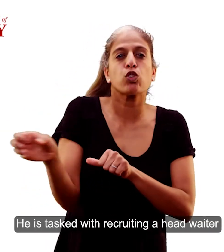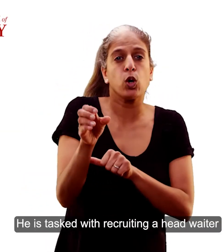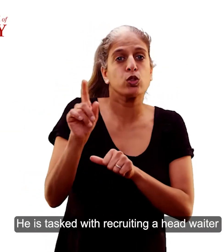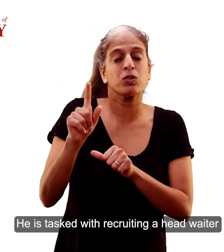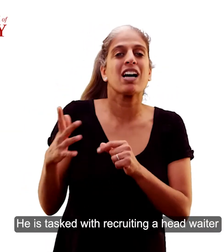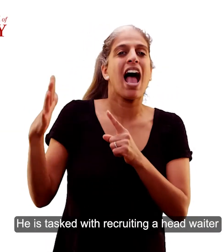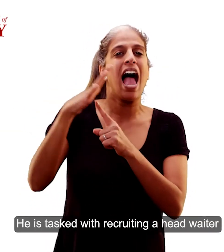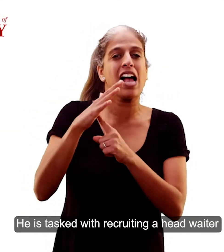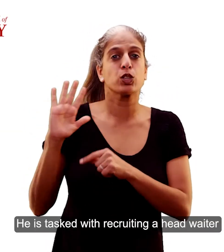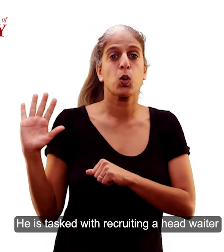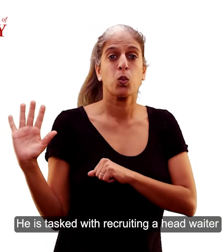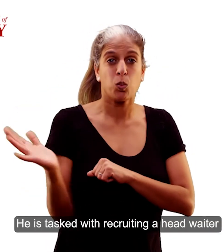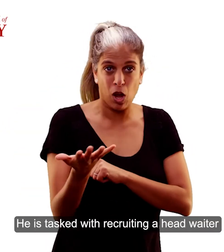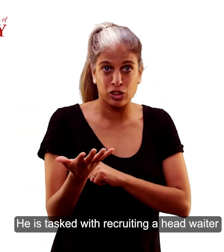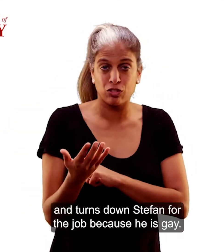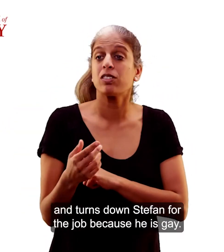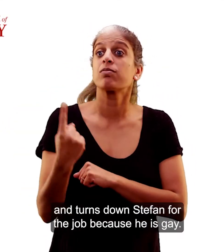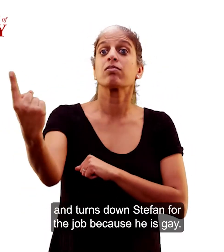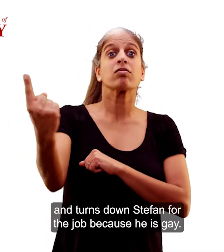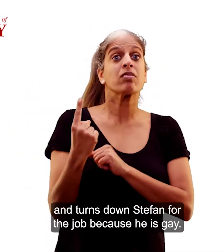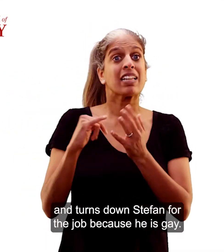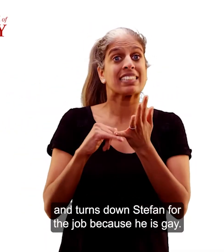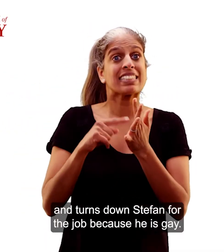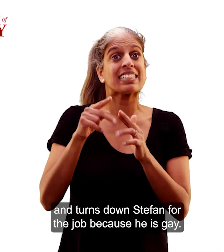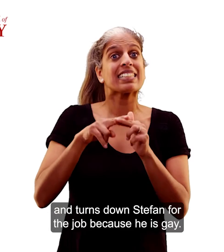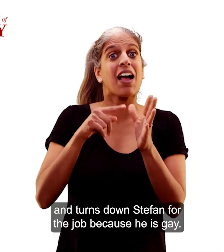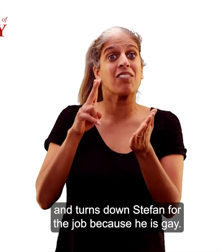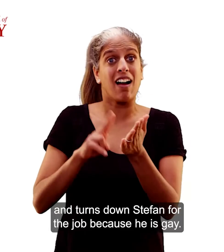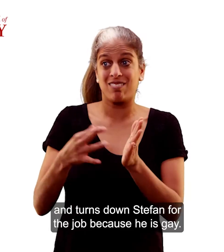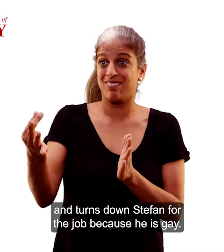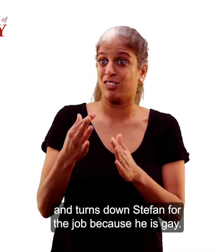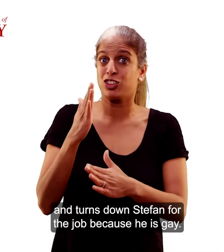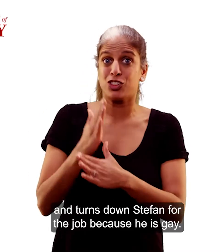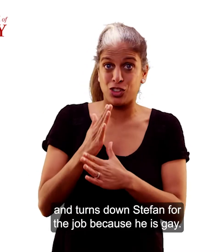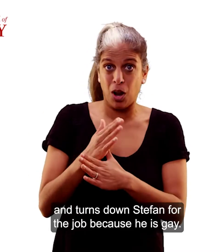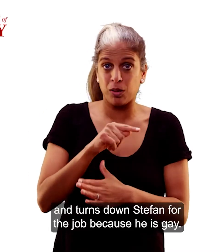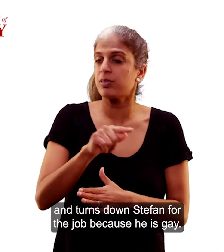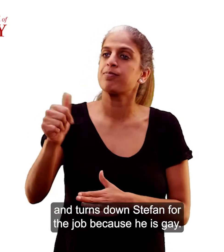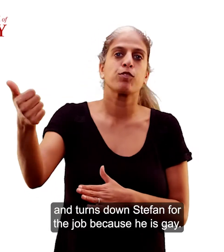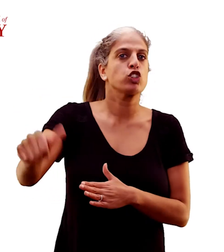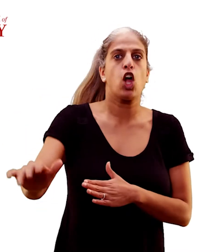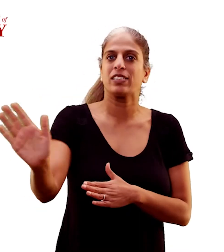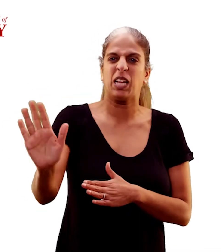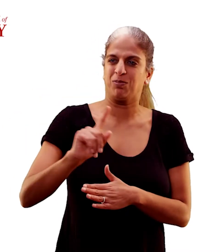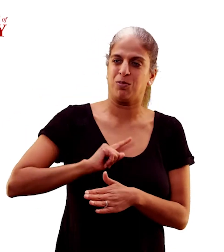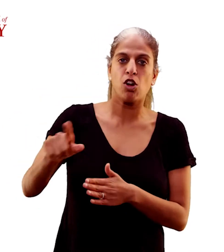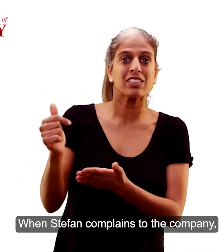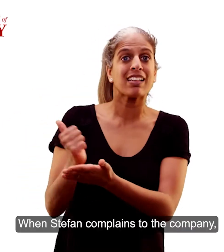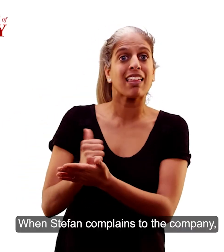with recruiting a head waiter and turns down Stefan for the job because he is gay. When